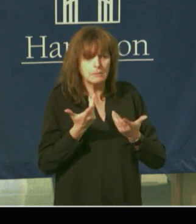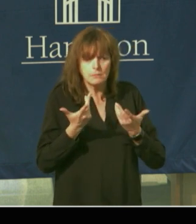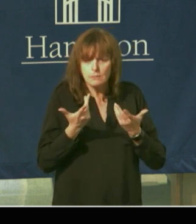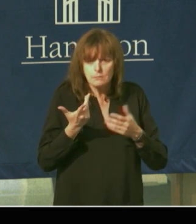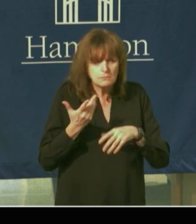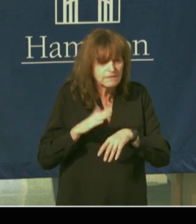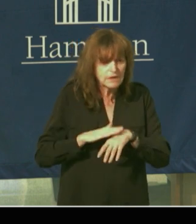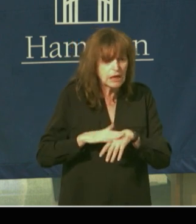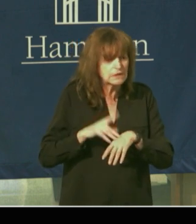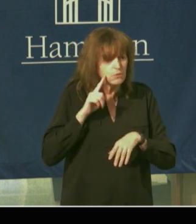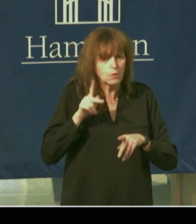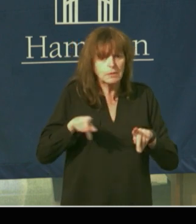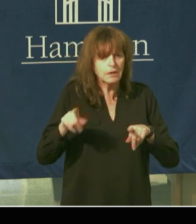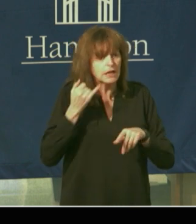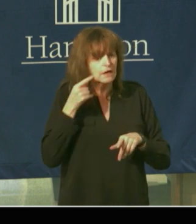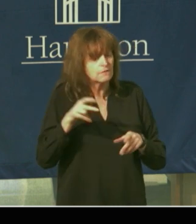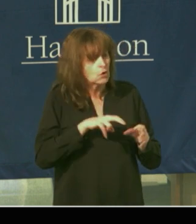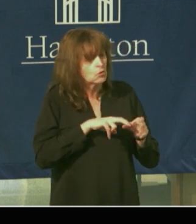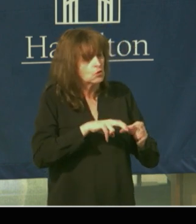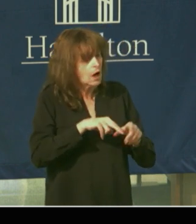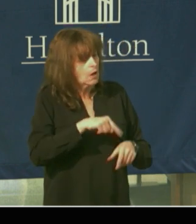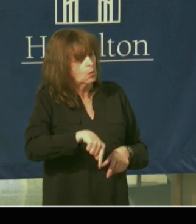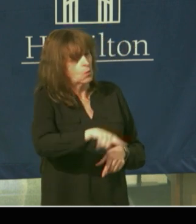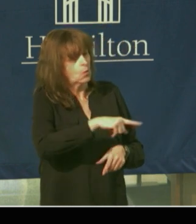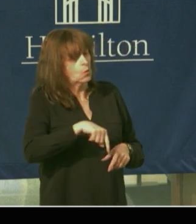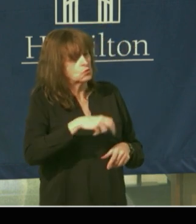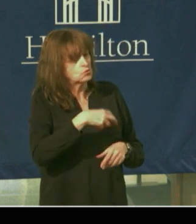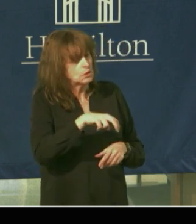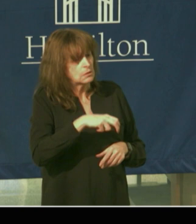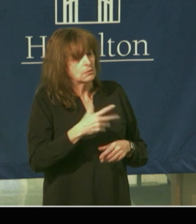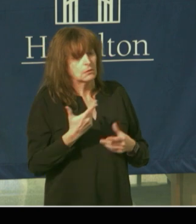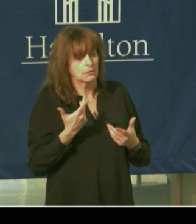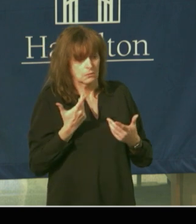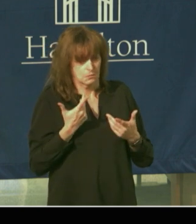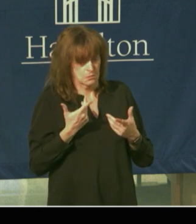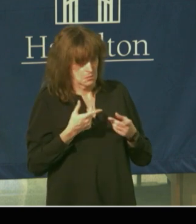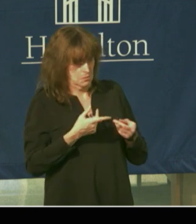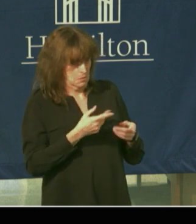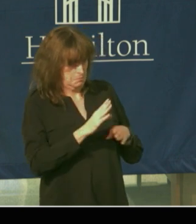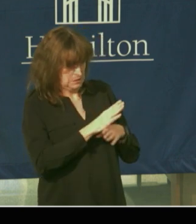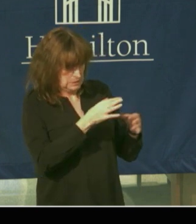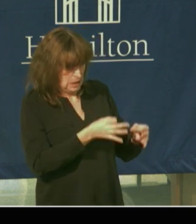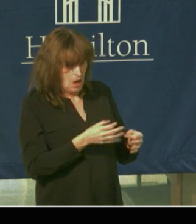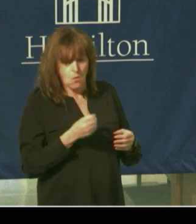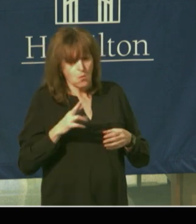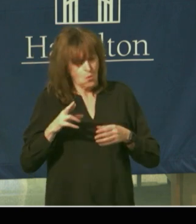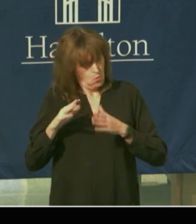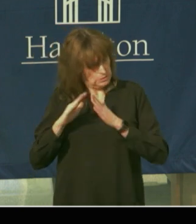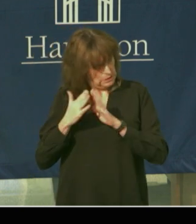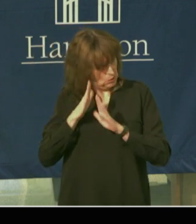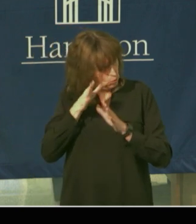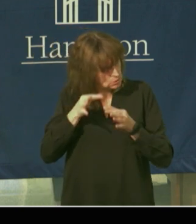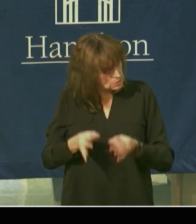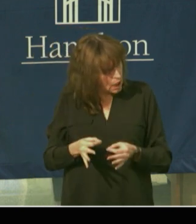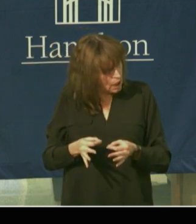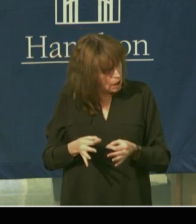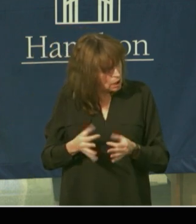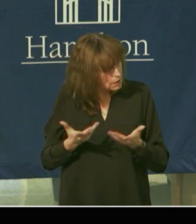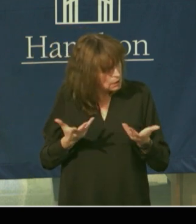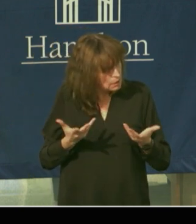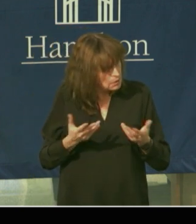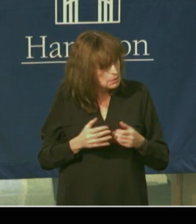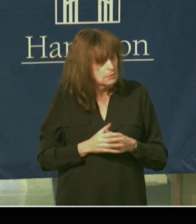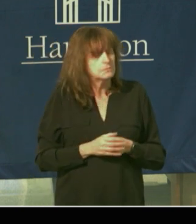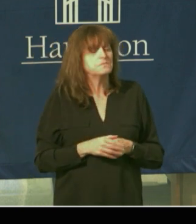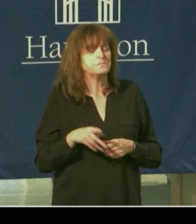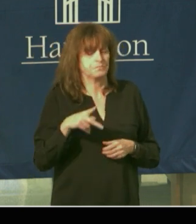are those going to be individually business-based decisions? So certainly there's always advice provided to private operators. I can tell you our DART service